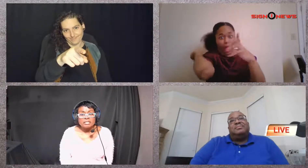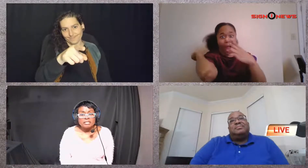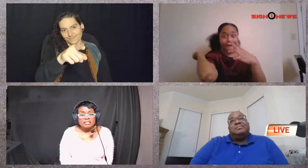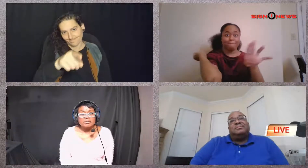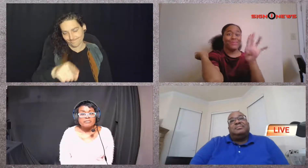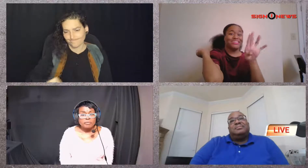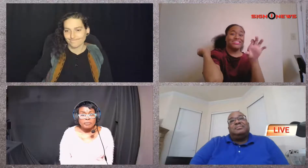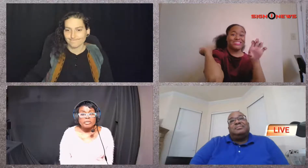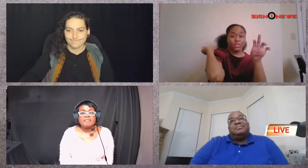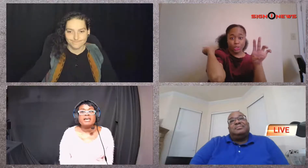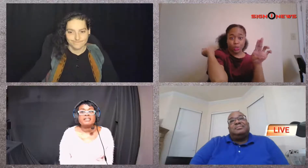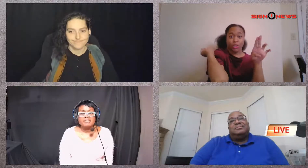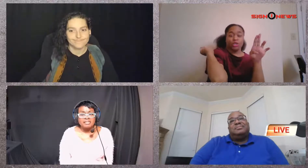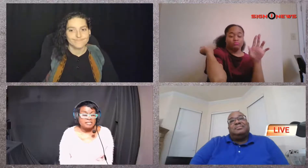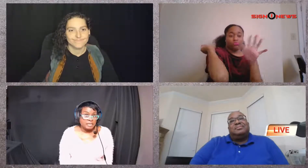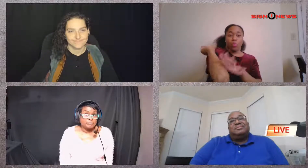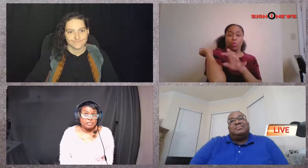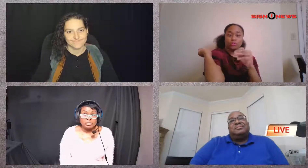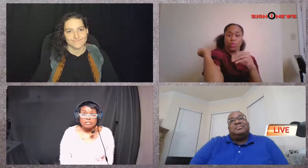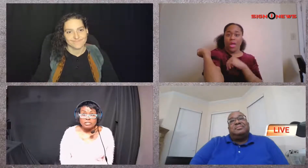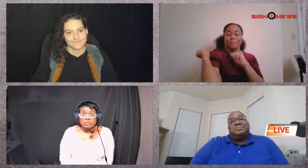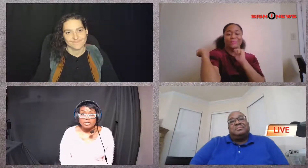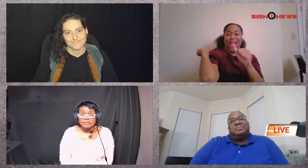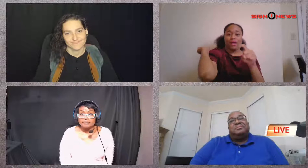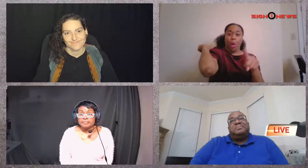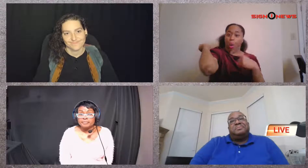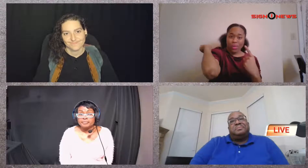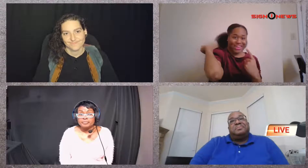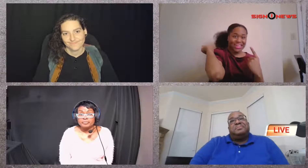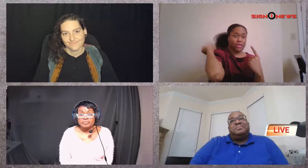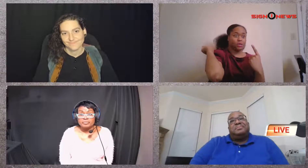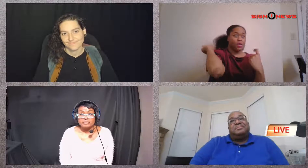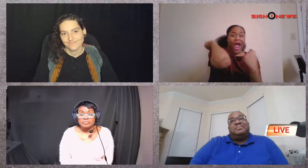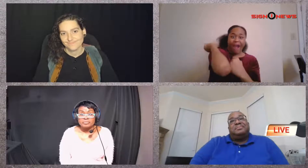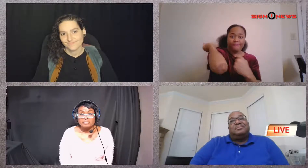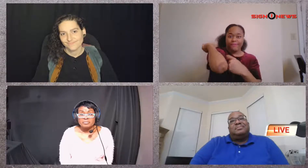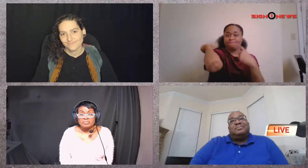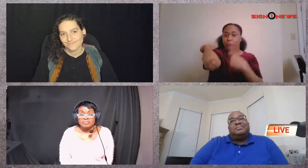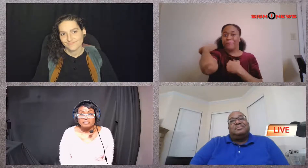door for people to have access and HBCUs as well.